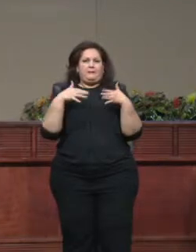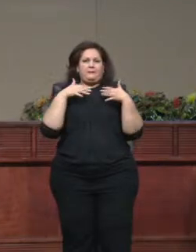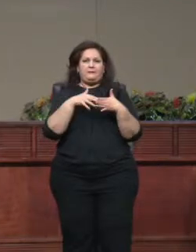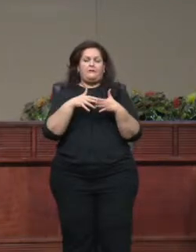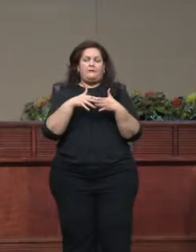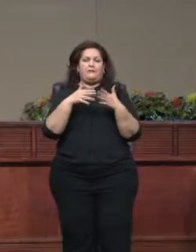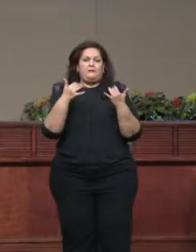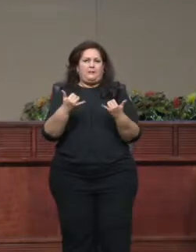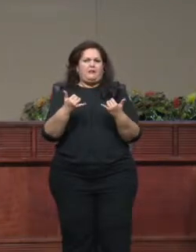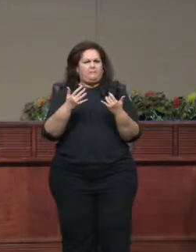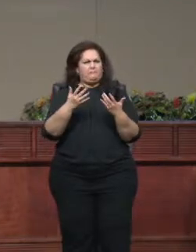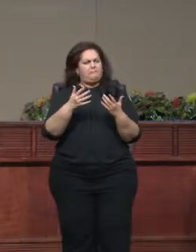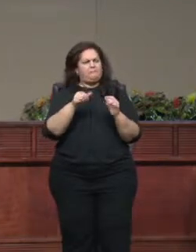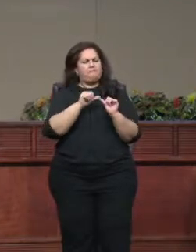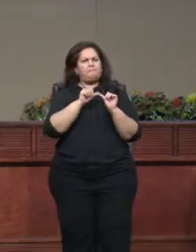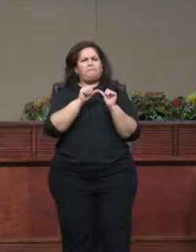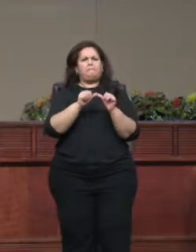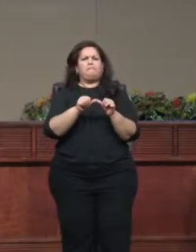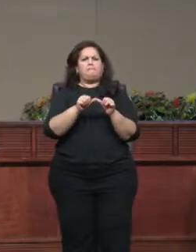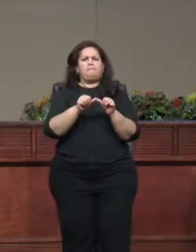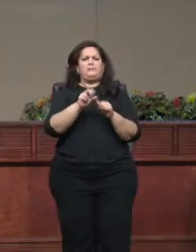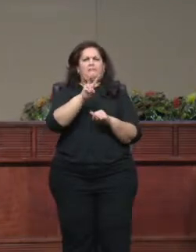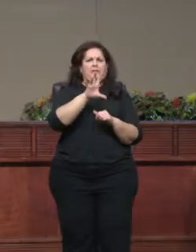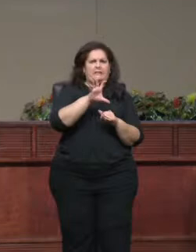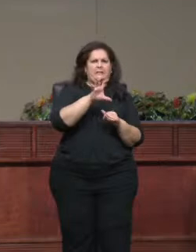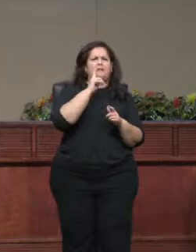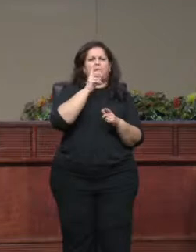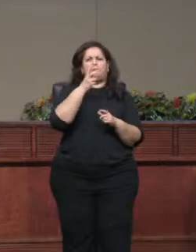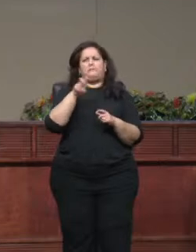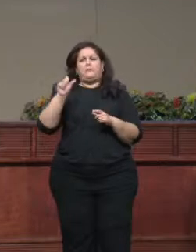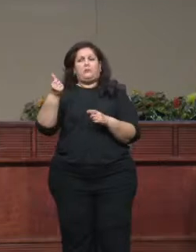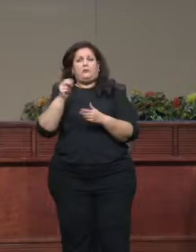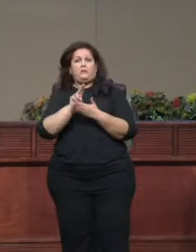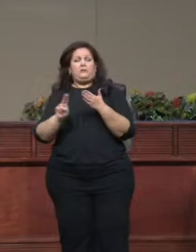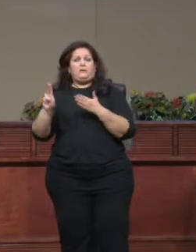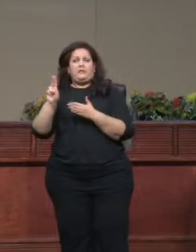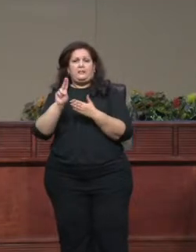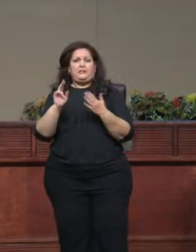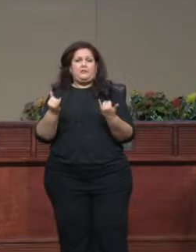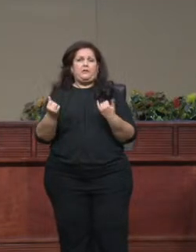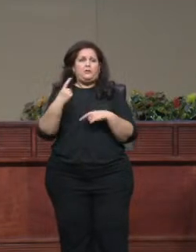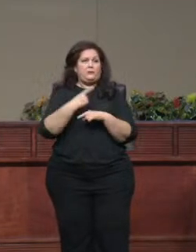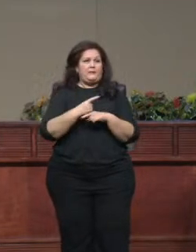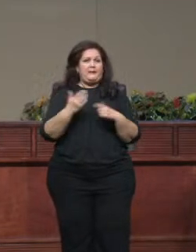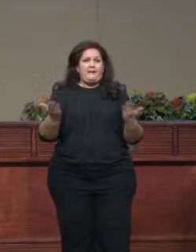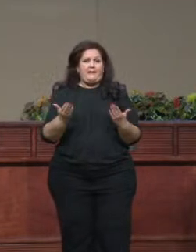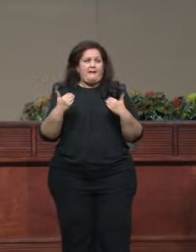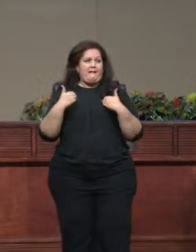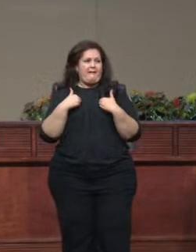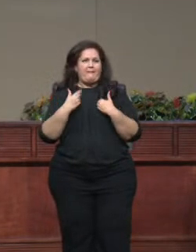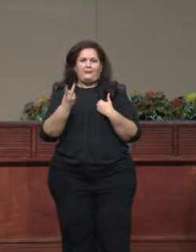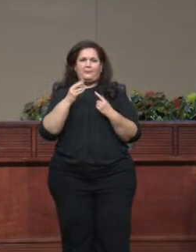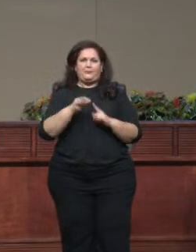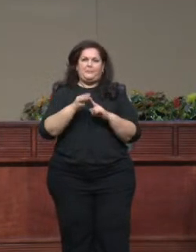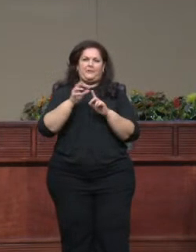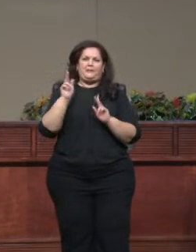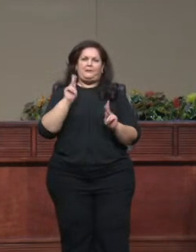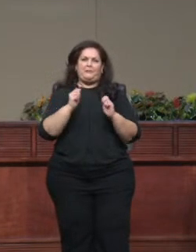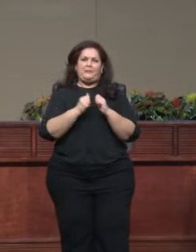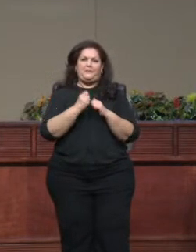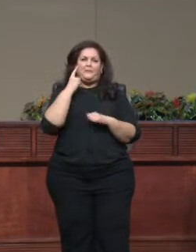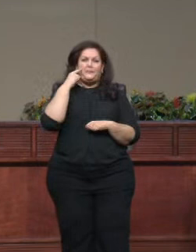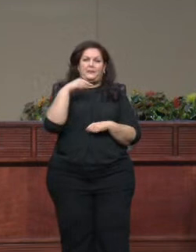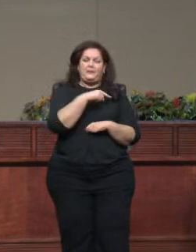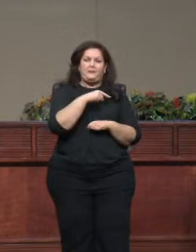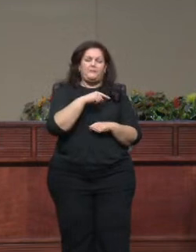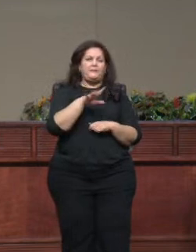to continue his study after leaving Valencia. He is joined here today by two special people in his life. His